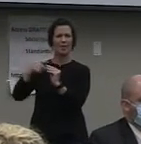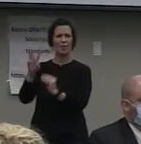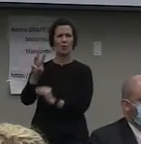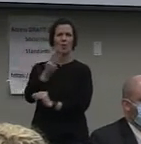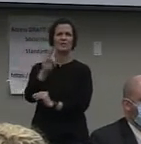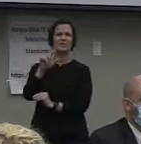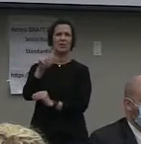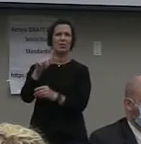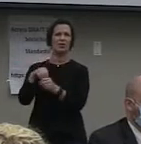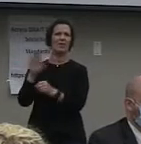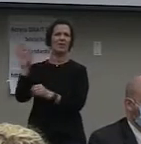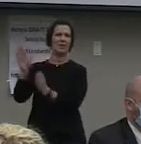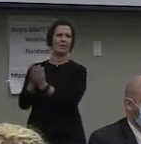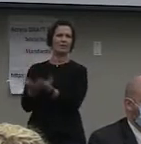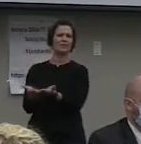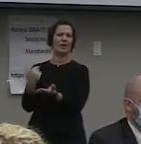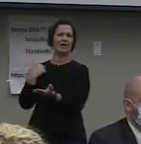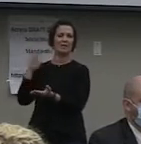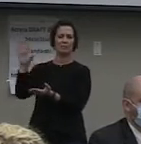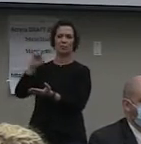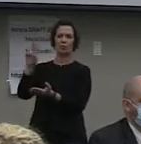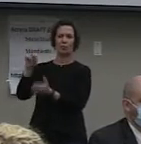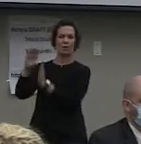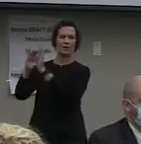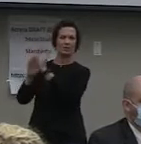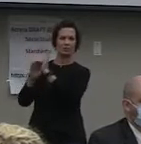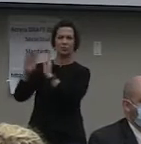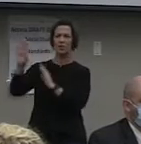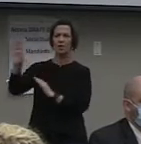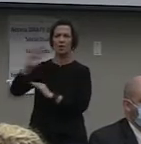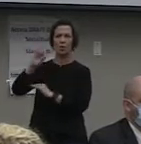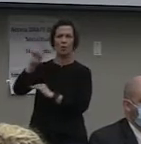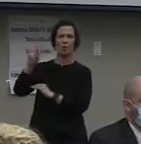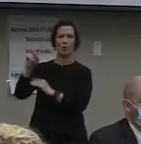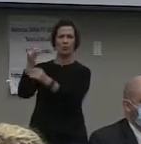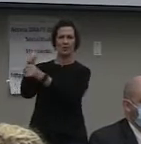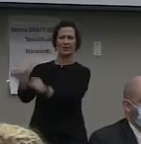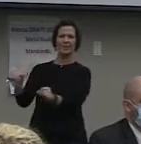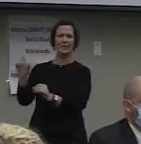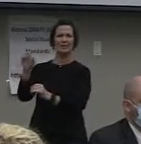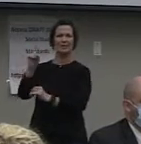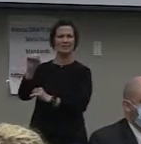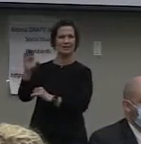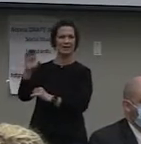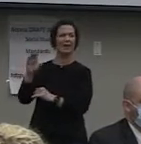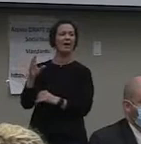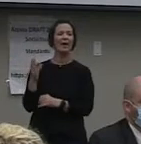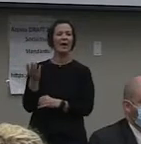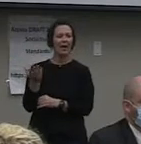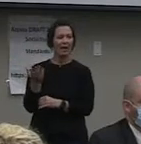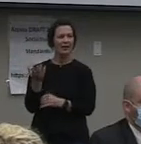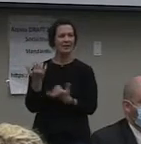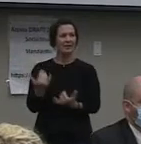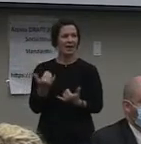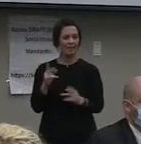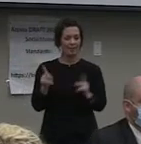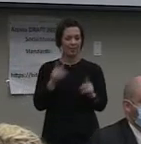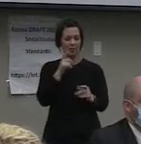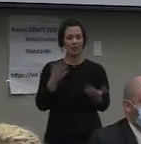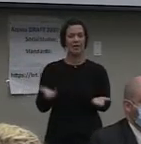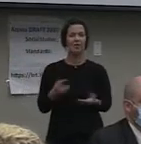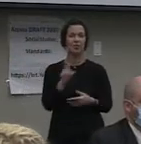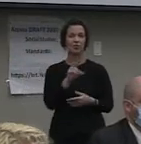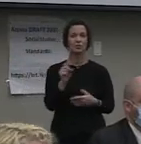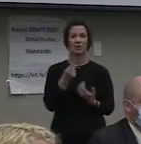amazing. They had their own constitution, Declaration of Independence. There's only a few people in what's now the United States who fought for